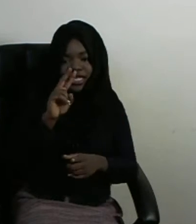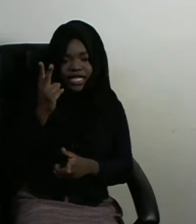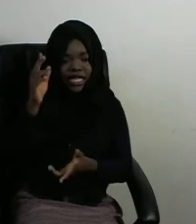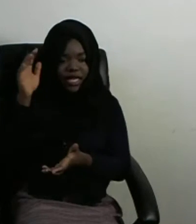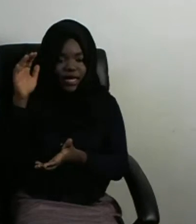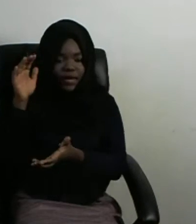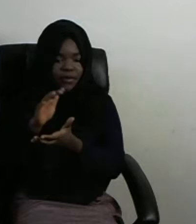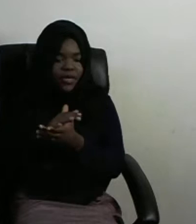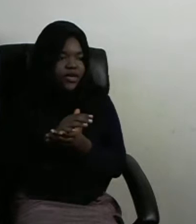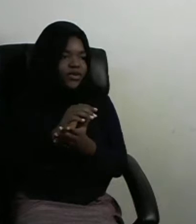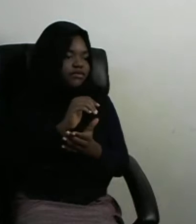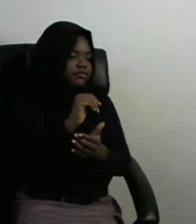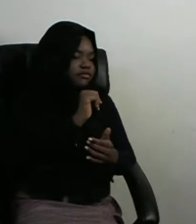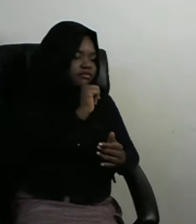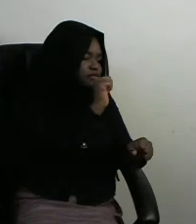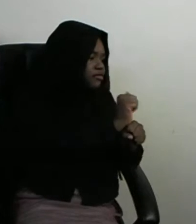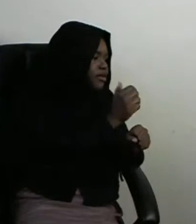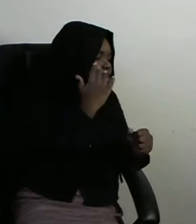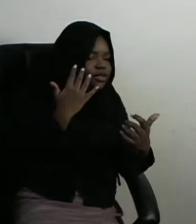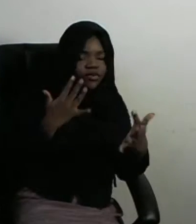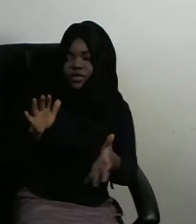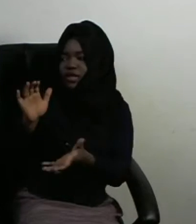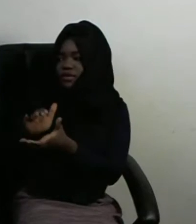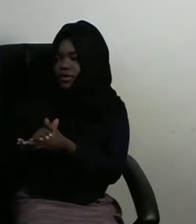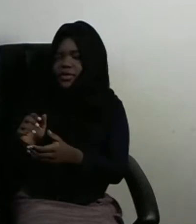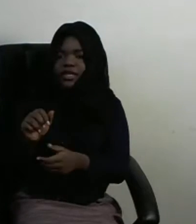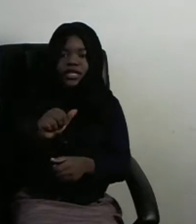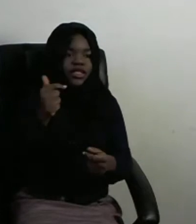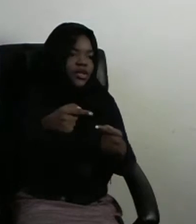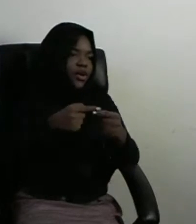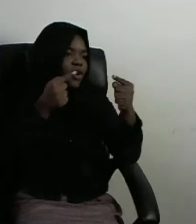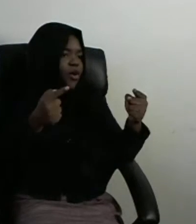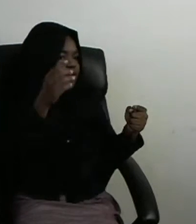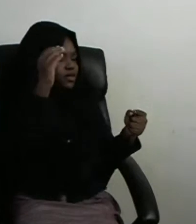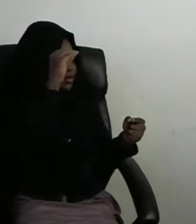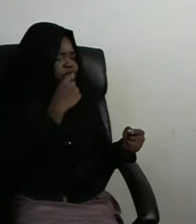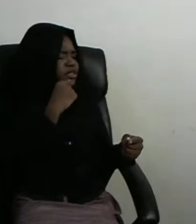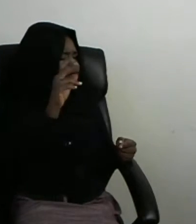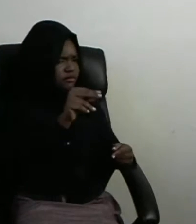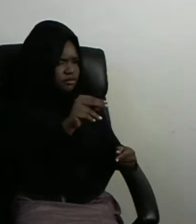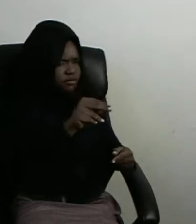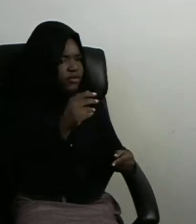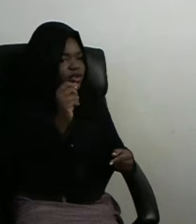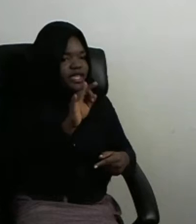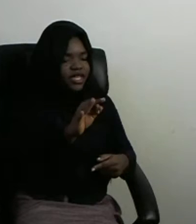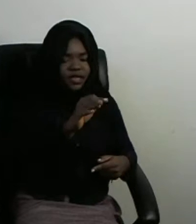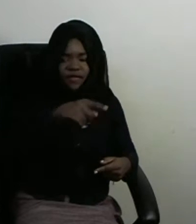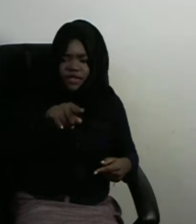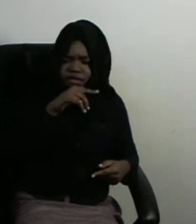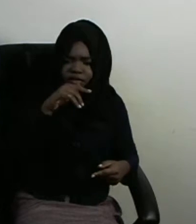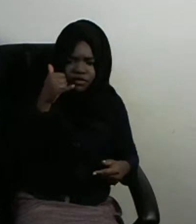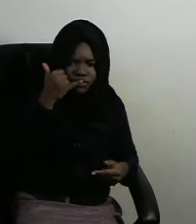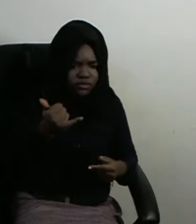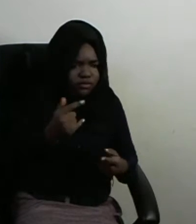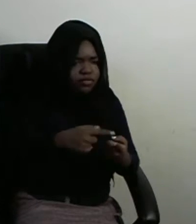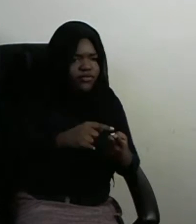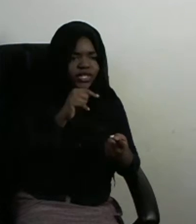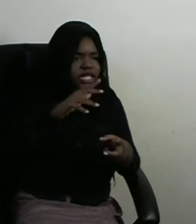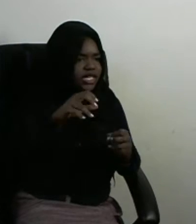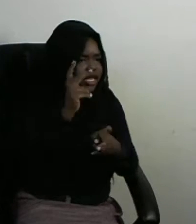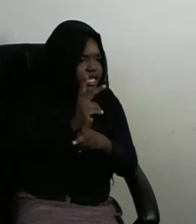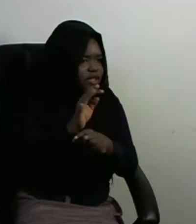marriage was invalid because she was married. Then the other opposite opinion would say now, if he doesn't call, if he doesn't